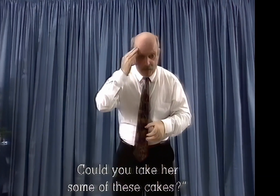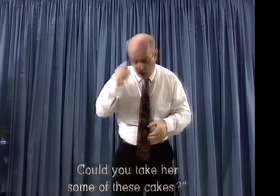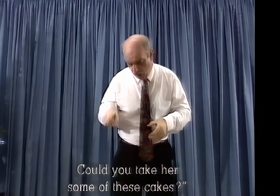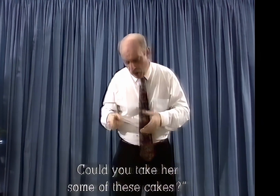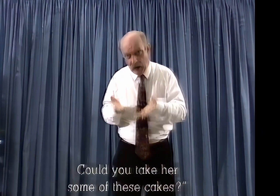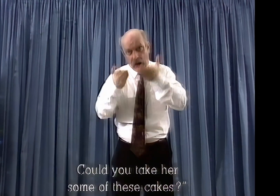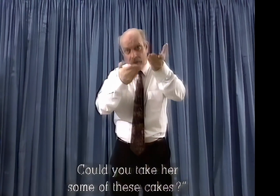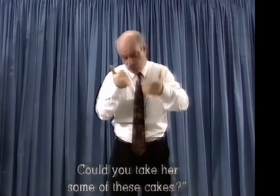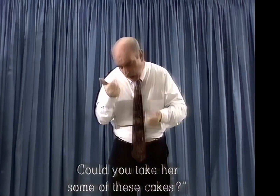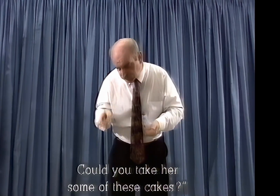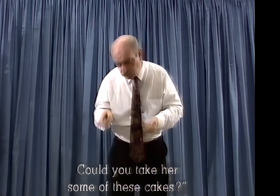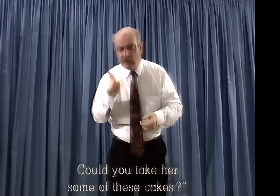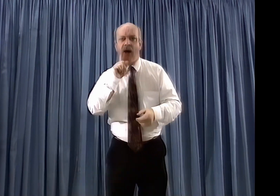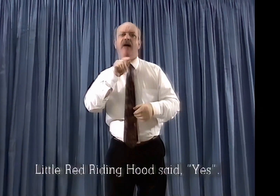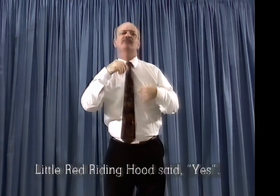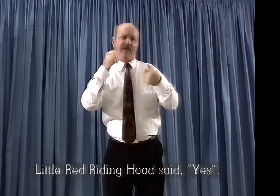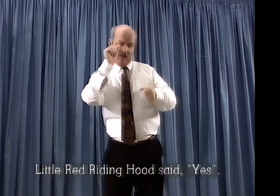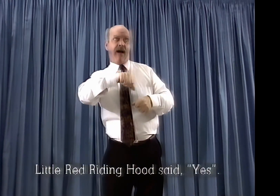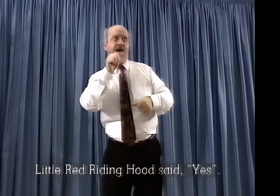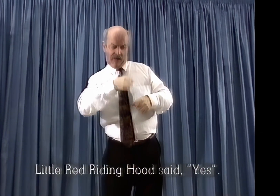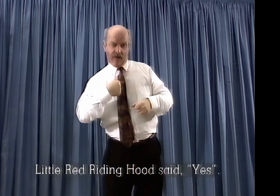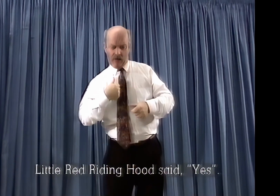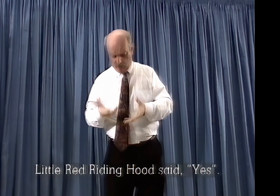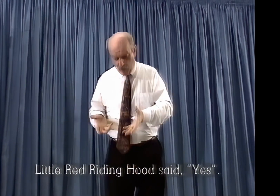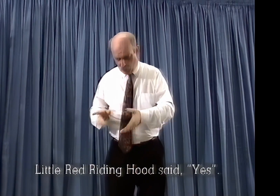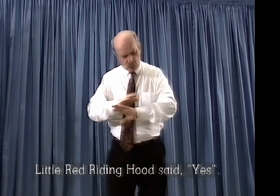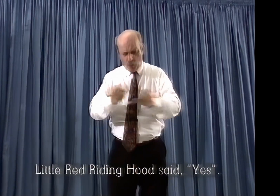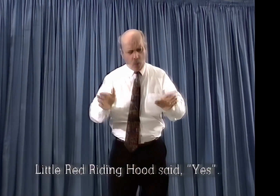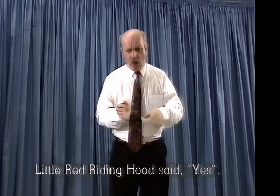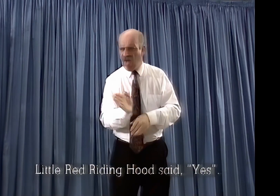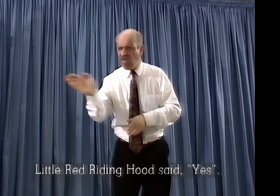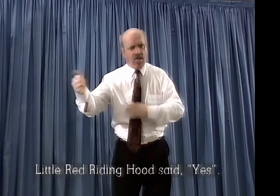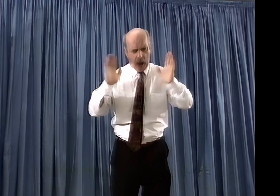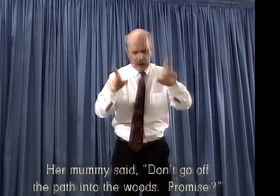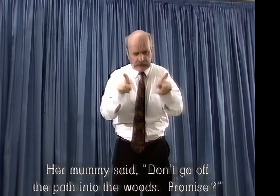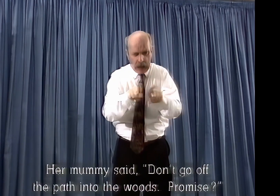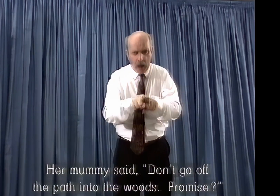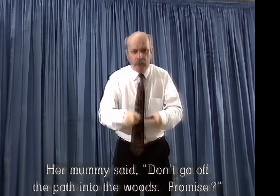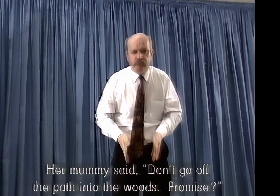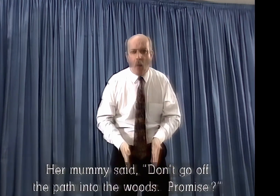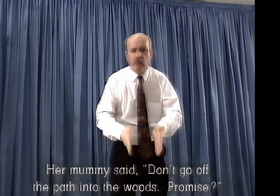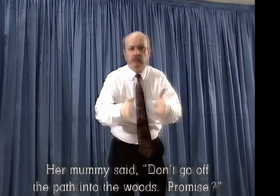take them to your grandma and give them to her?" And Little Red Riding Hood said, "Yes, Mummy, I'll do that." And Mummy said, "Now, don't go off